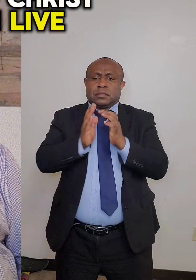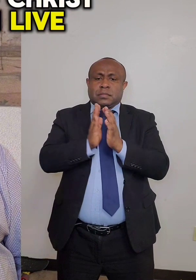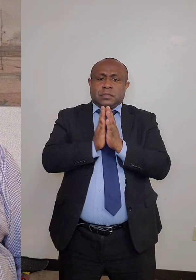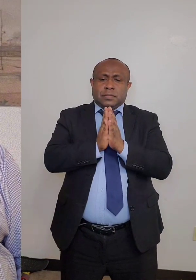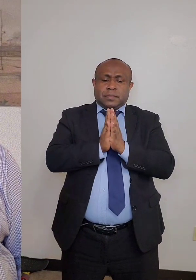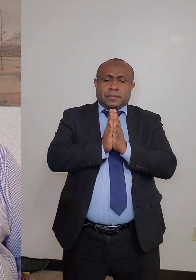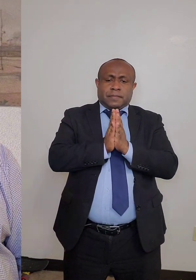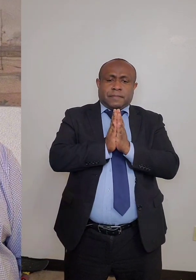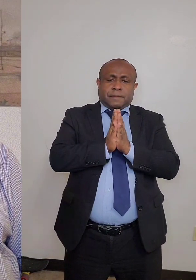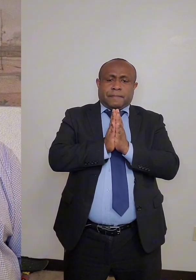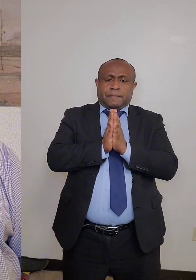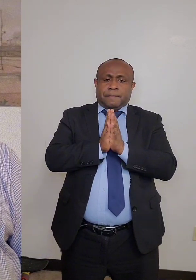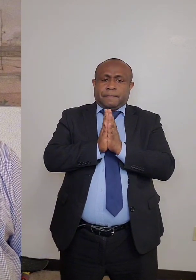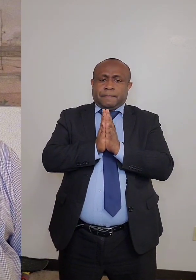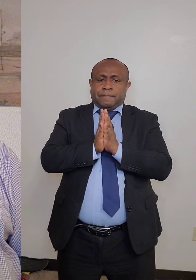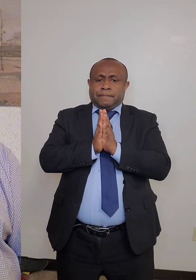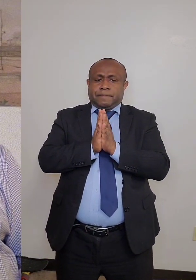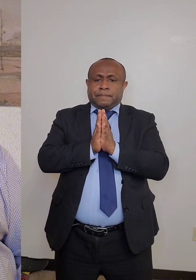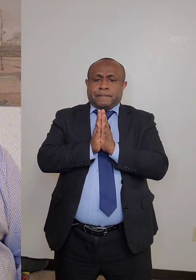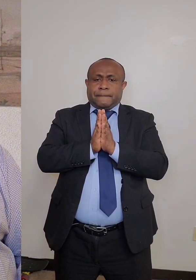live.